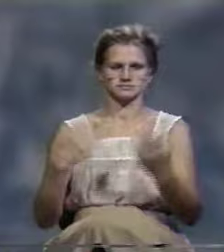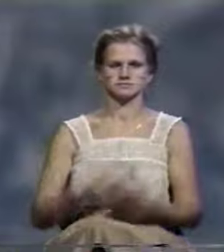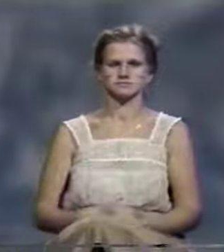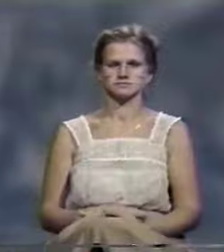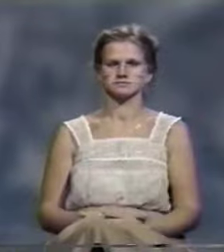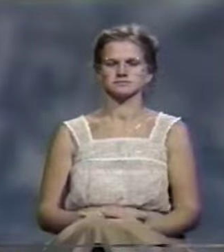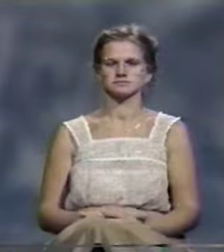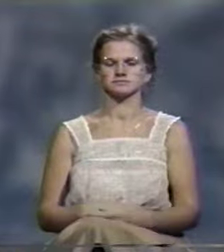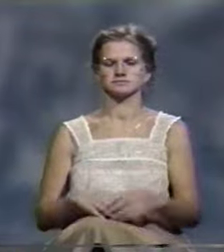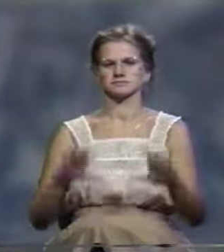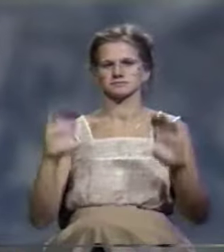Class.